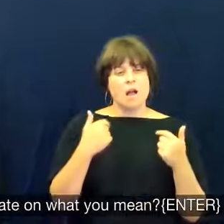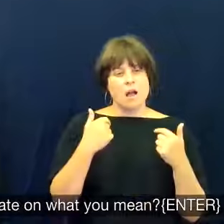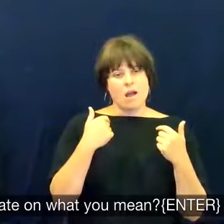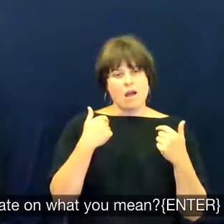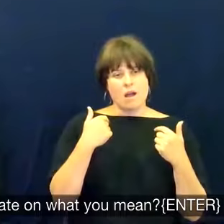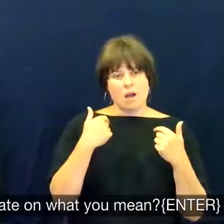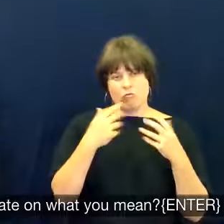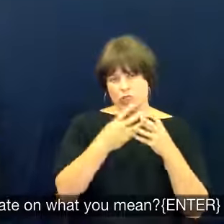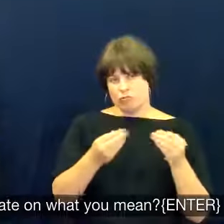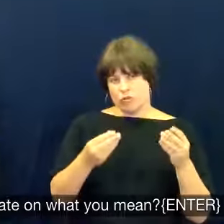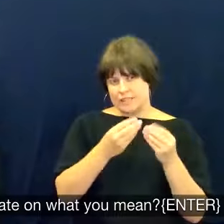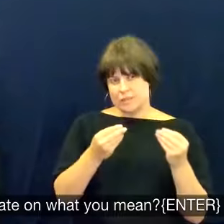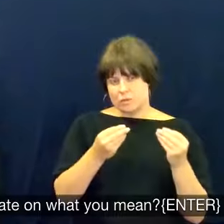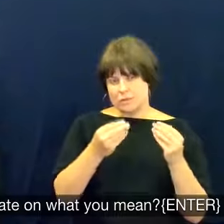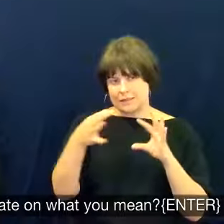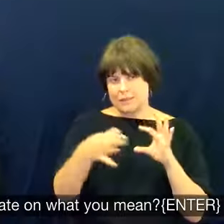to.